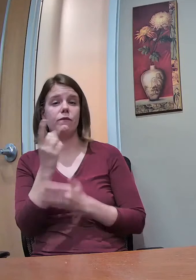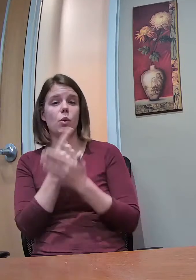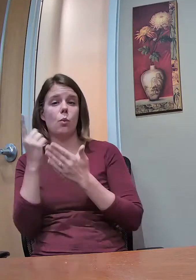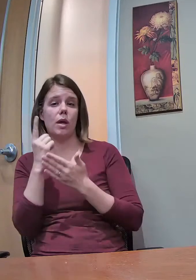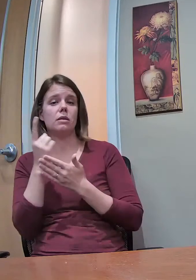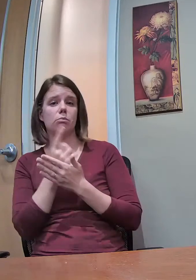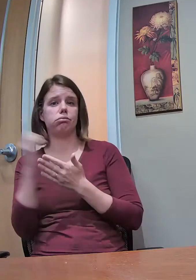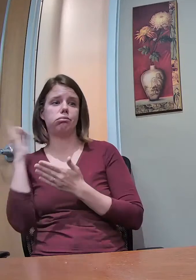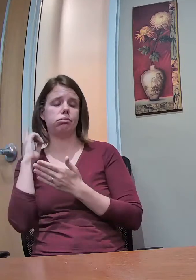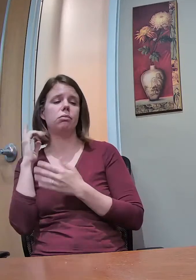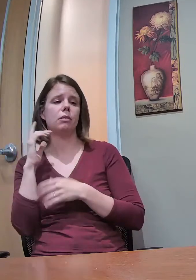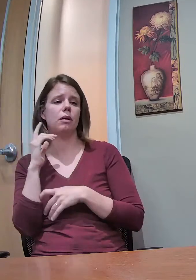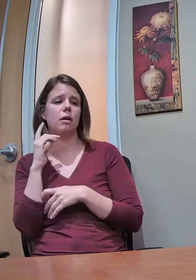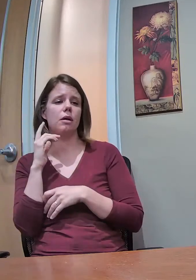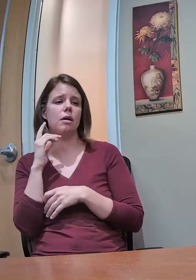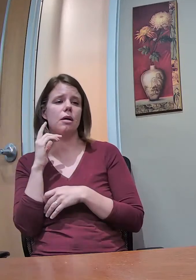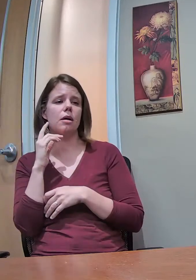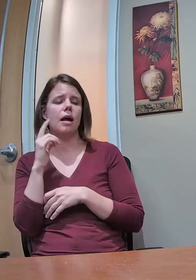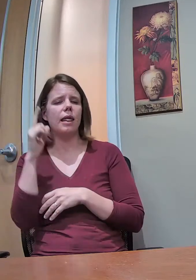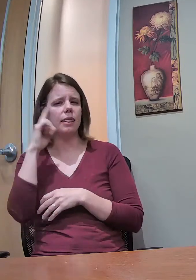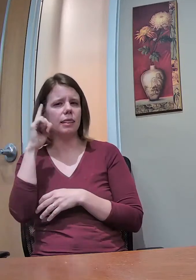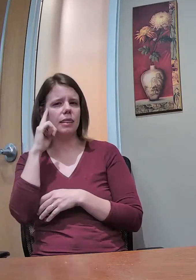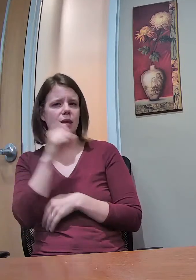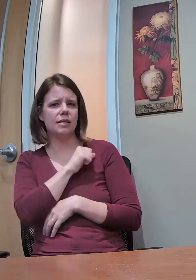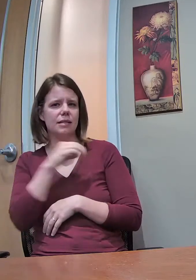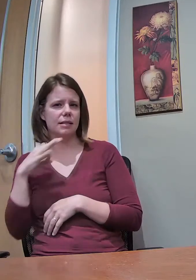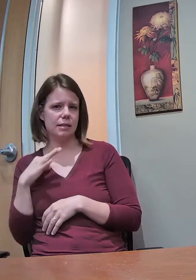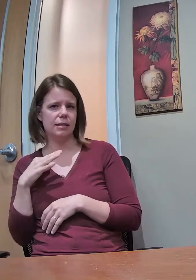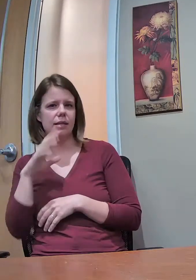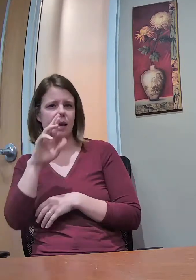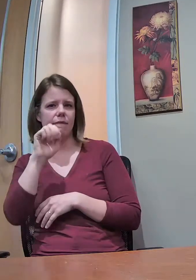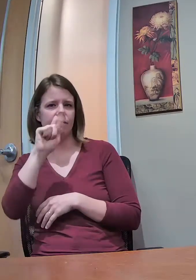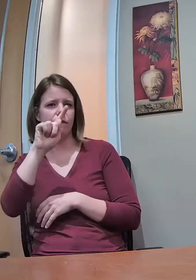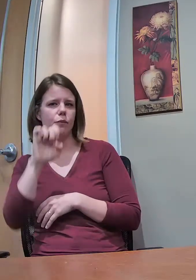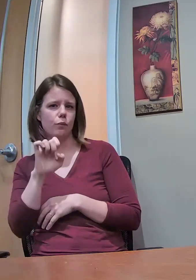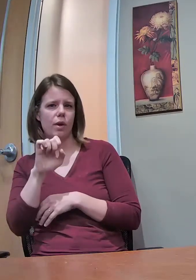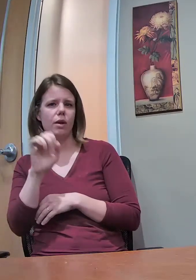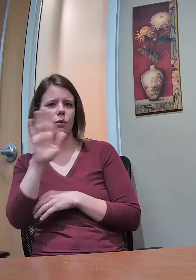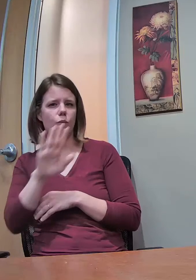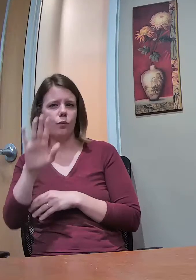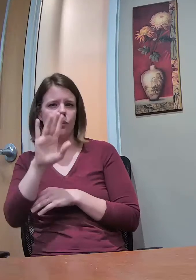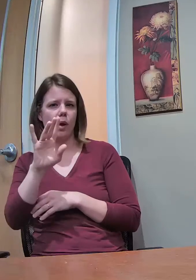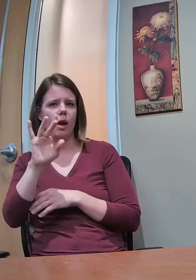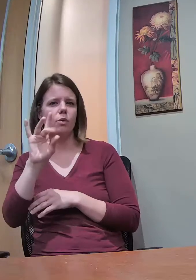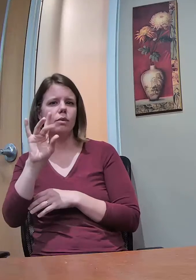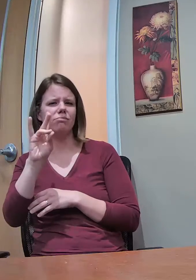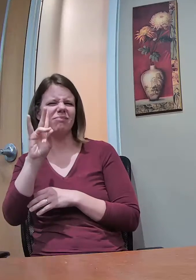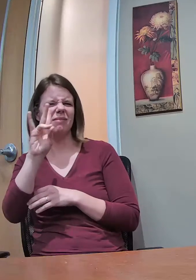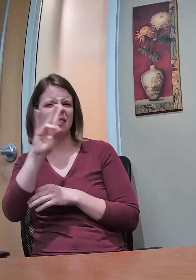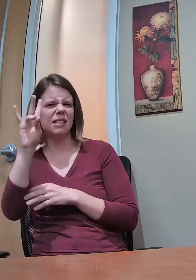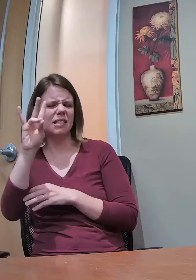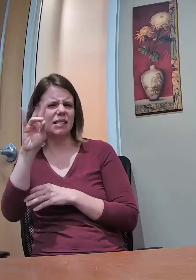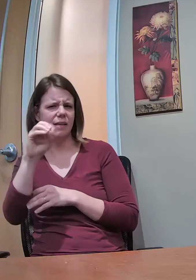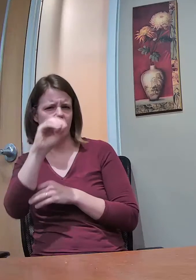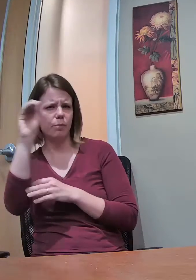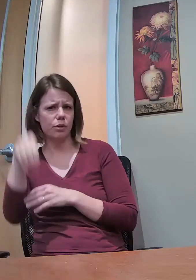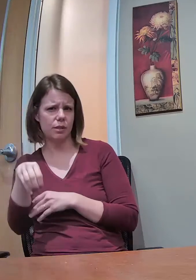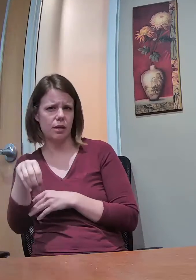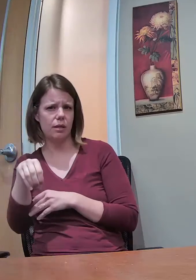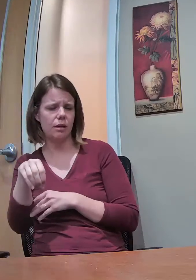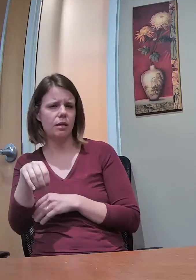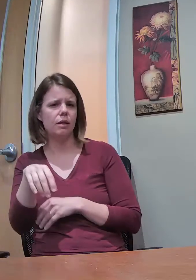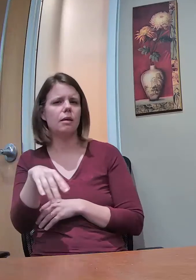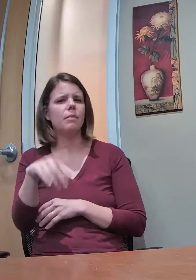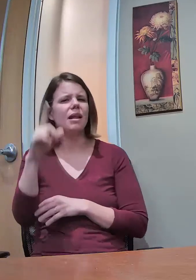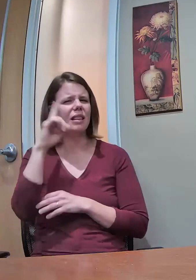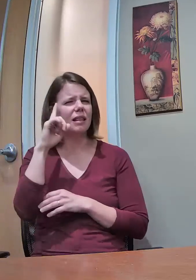was 75, but since that time, we've had some people leave, and then we've hired new people who haven't had all of